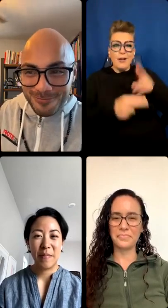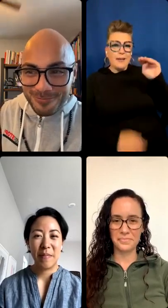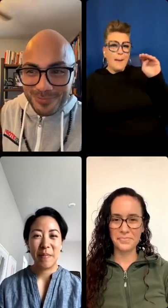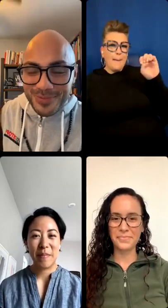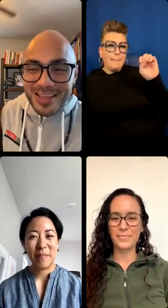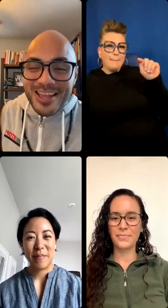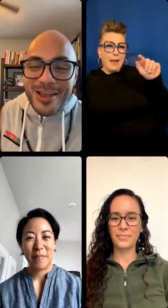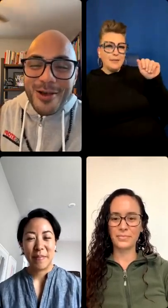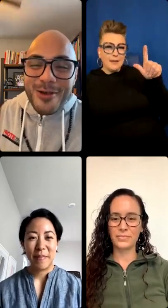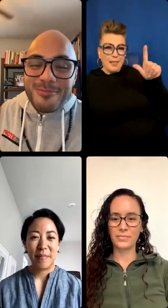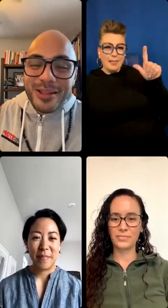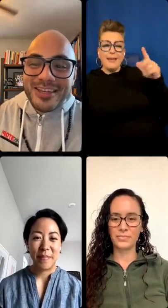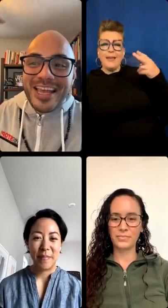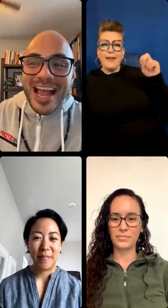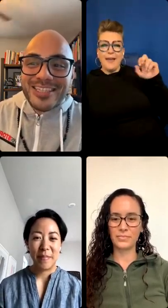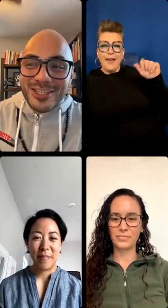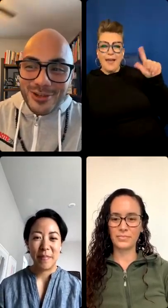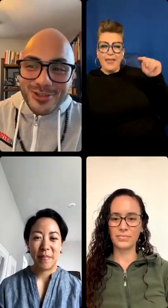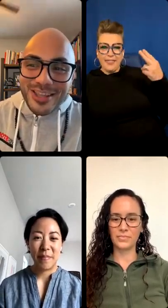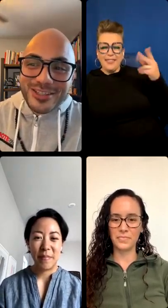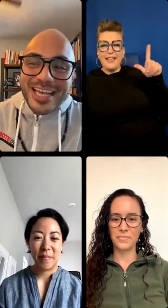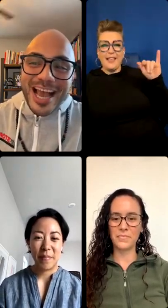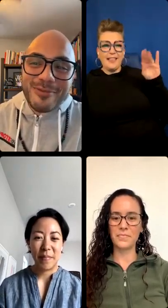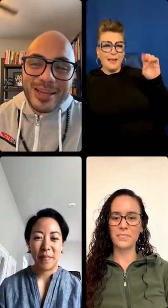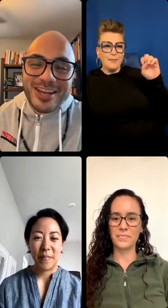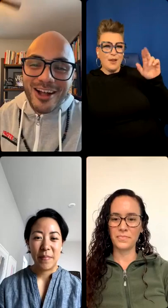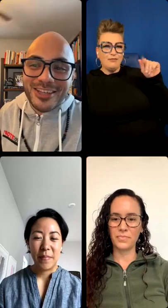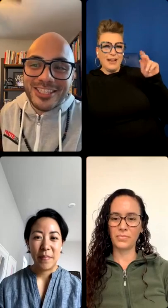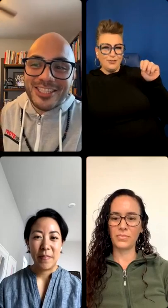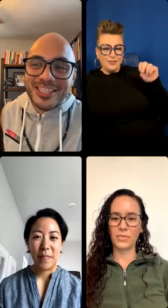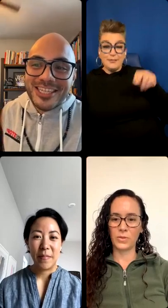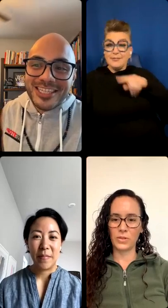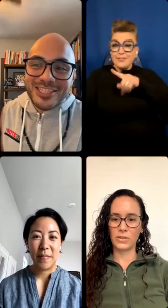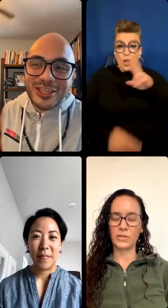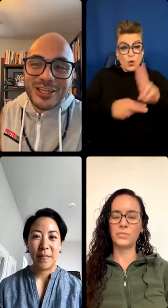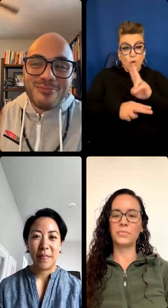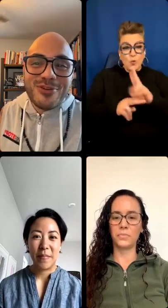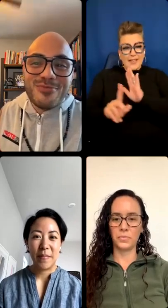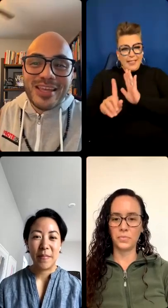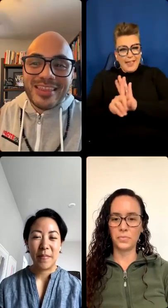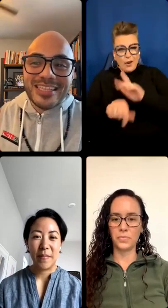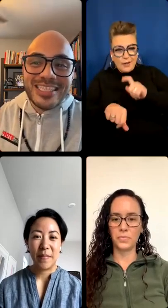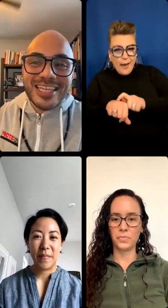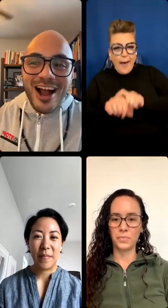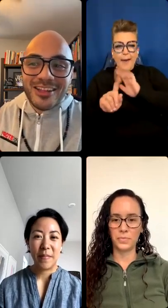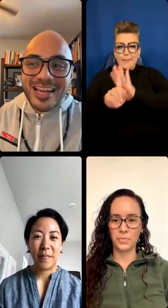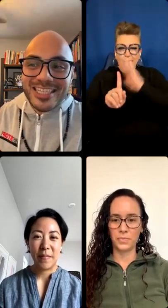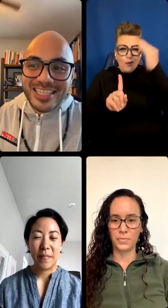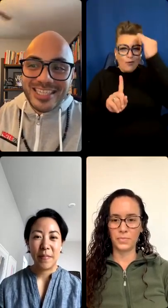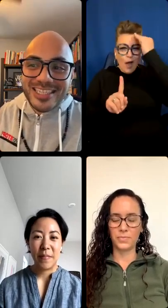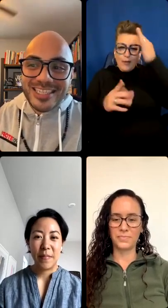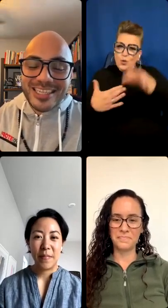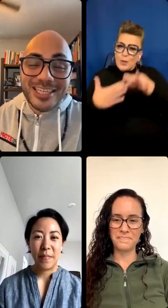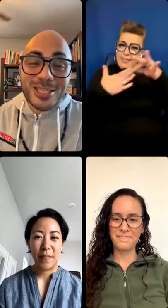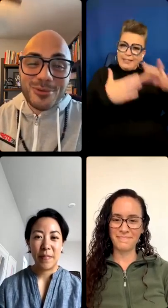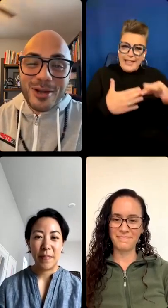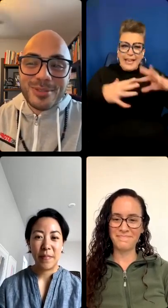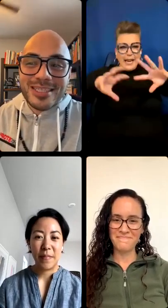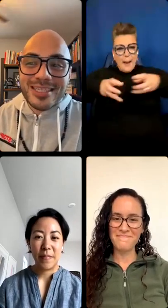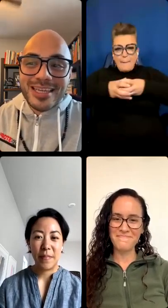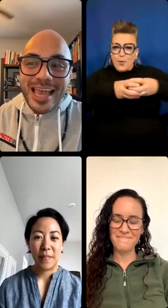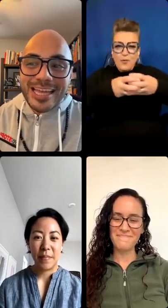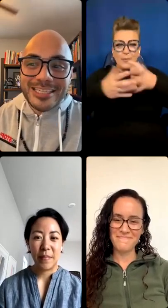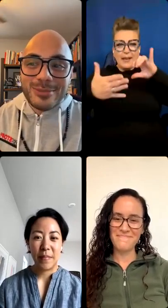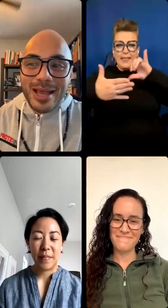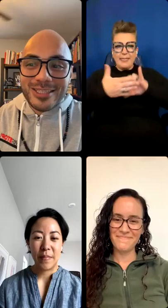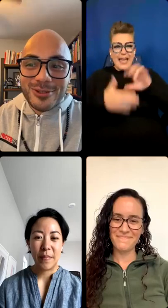Liberation. Melody has used their time and knowledge to lead a movement that decolonizes,